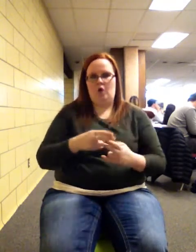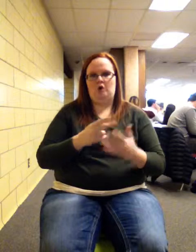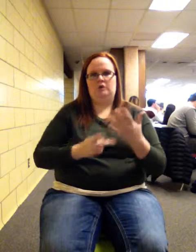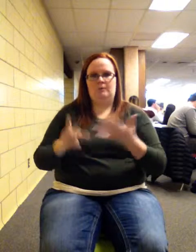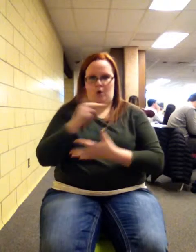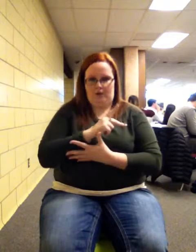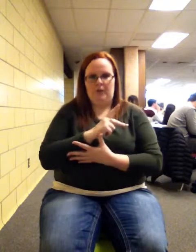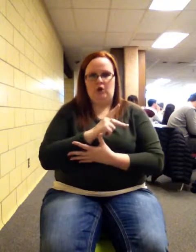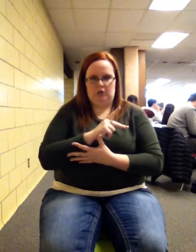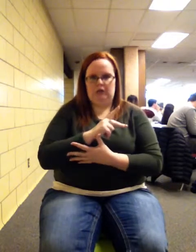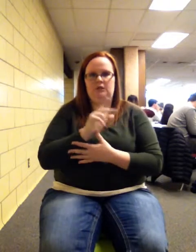Another example